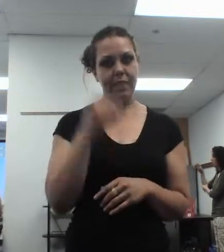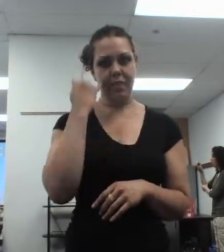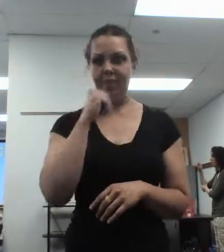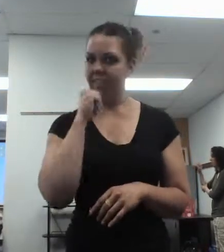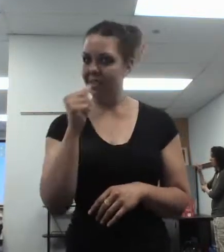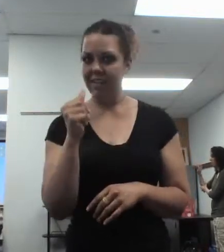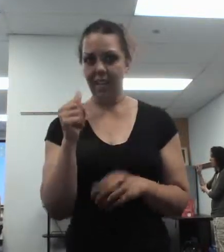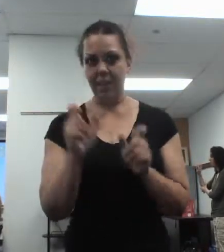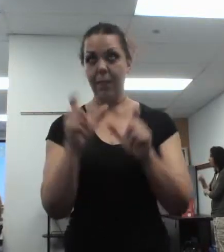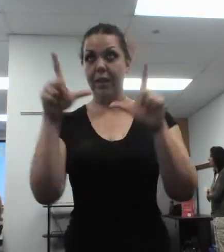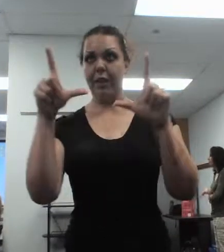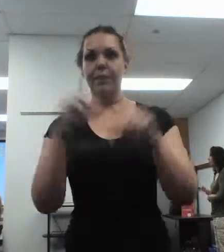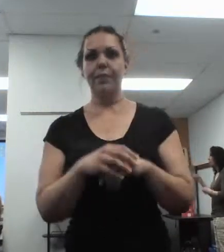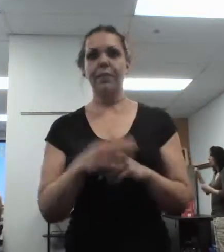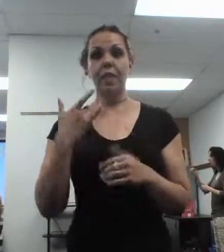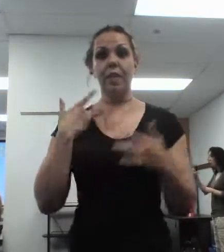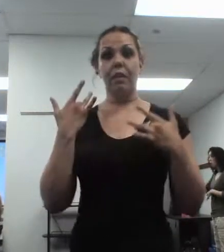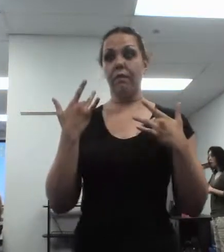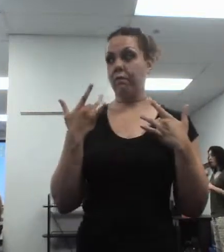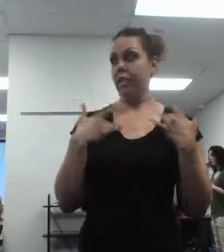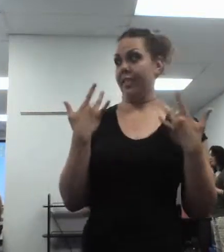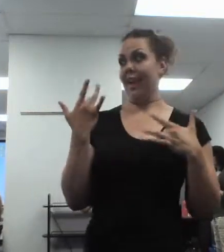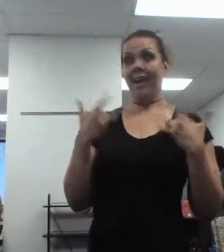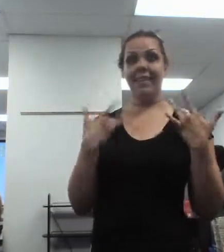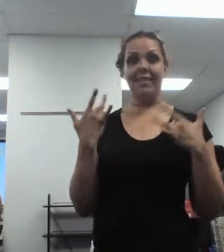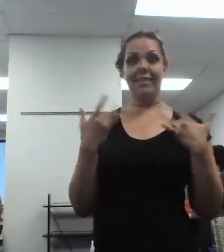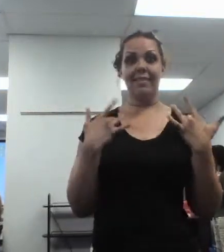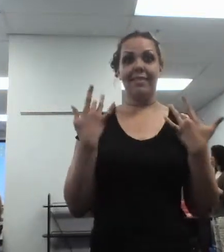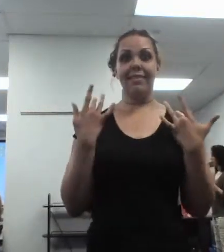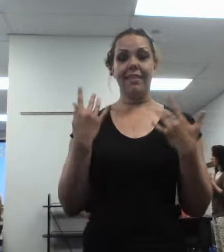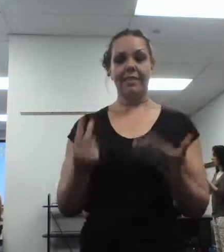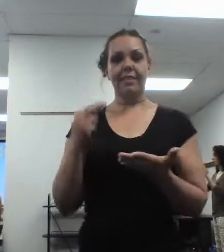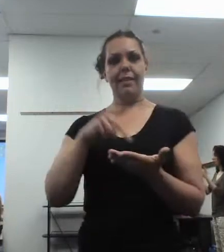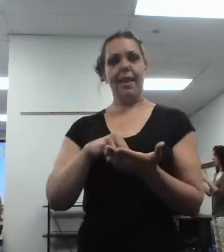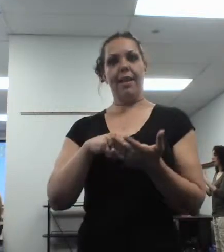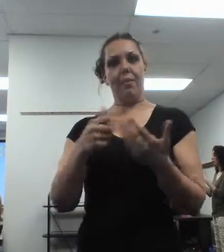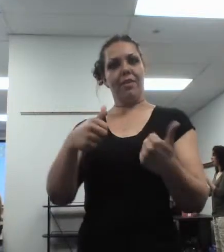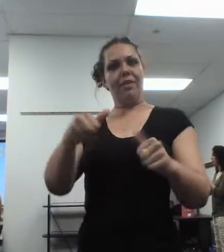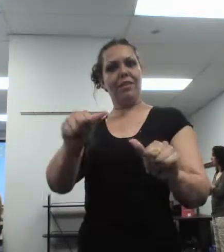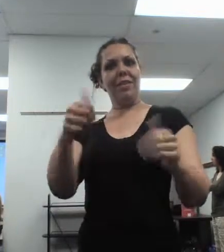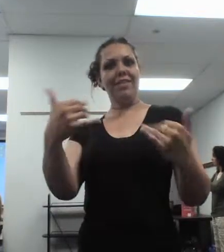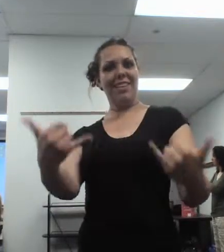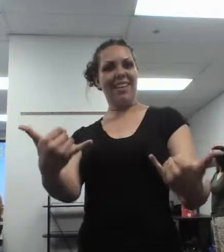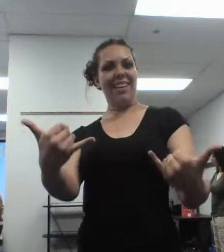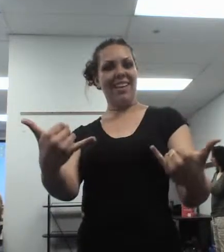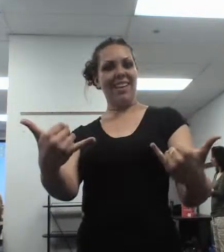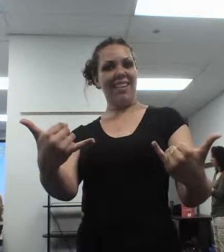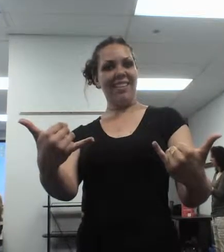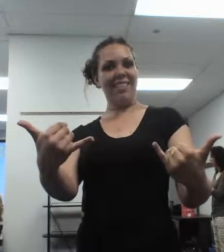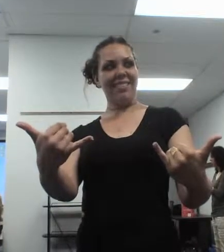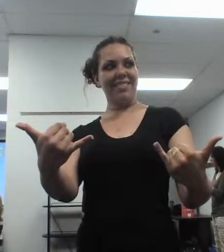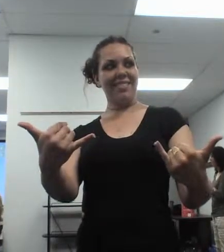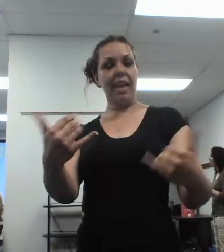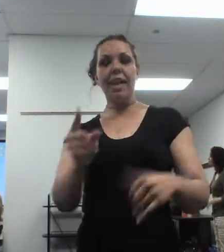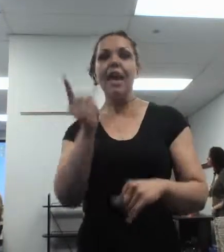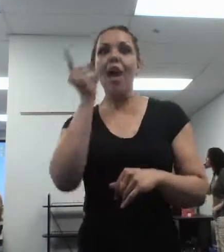so are we feeling excited to get up and try this today? The first, thank you, Tony Mingo. I was